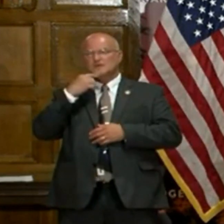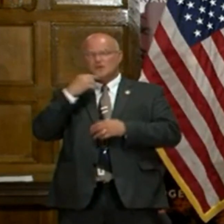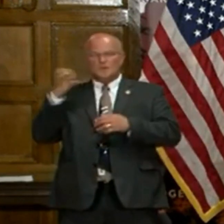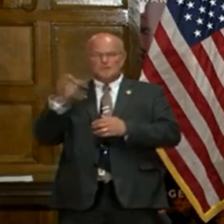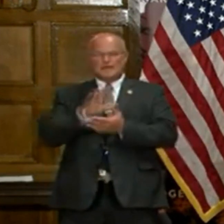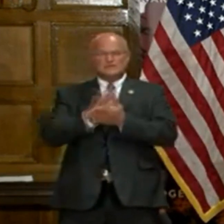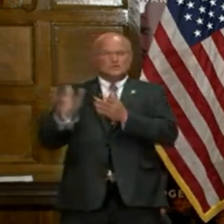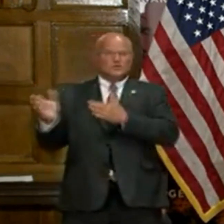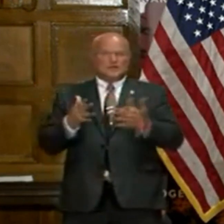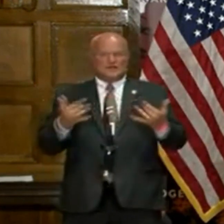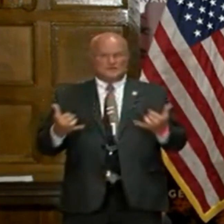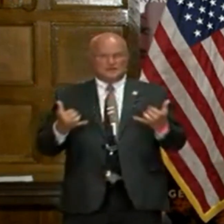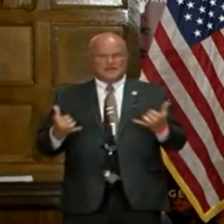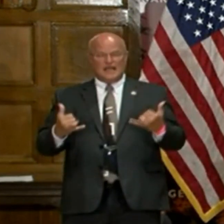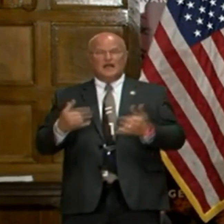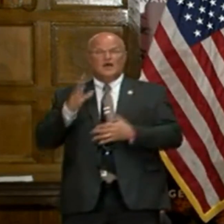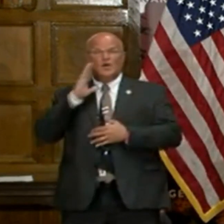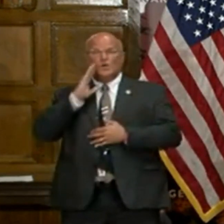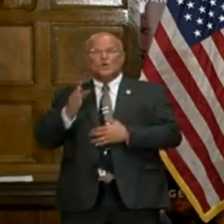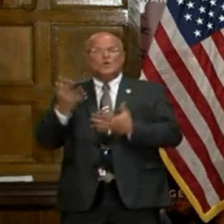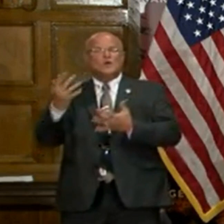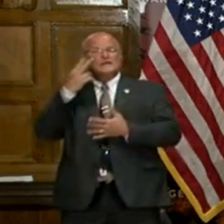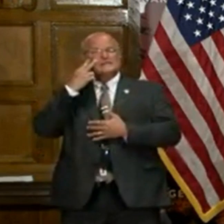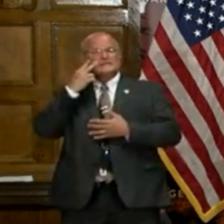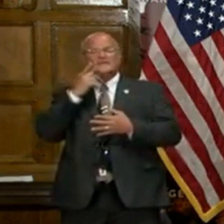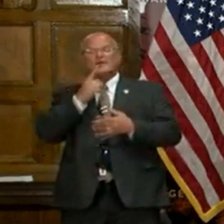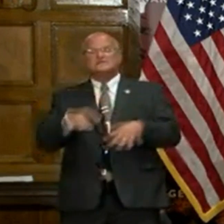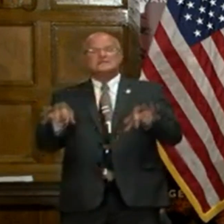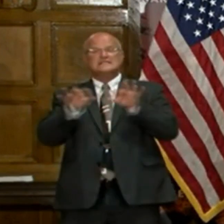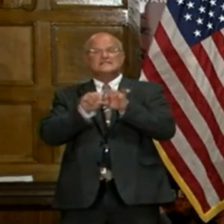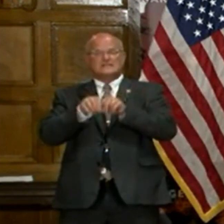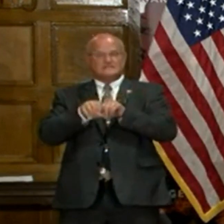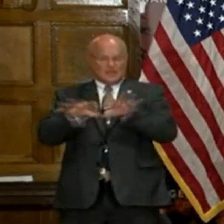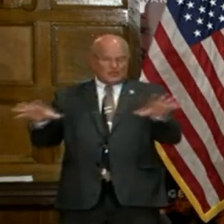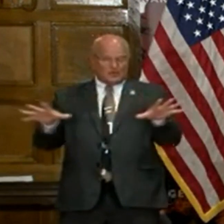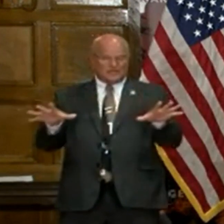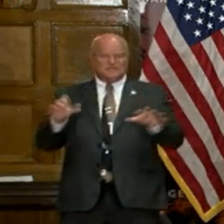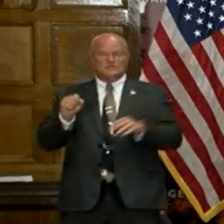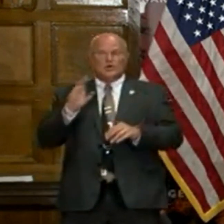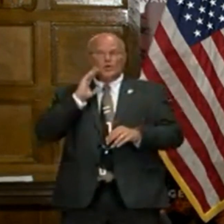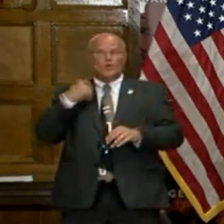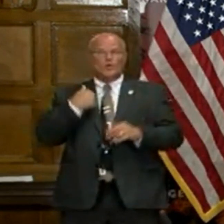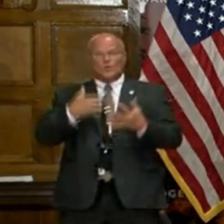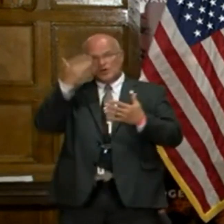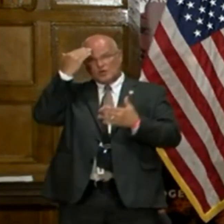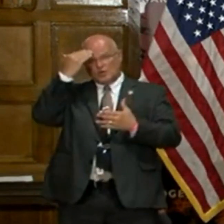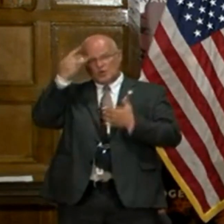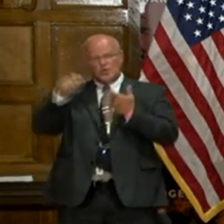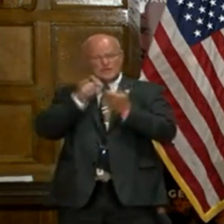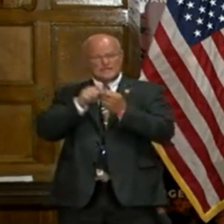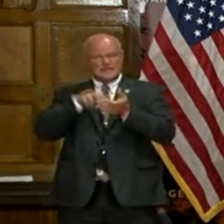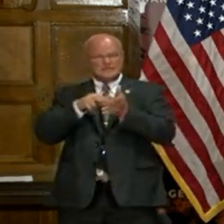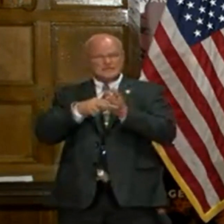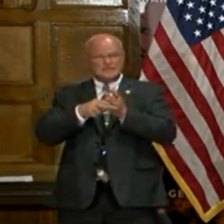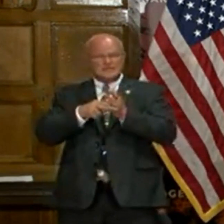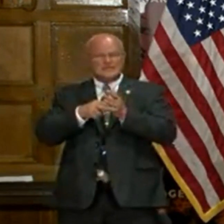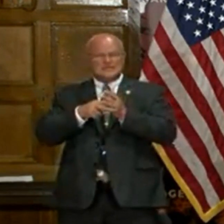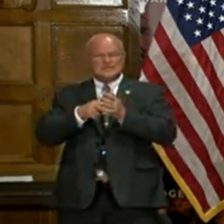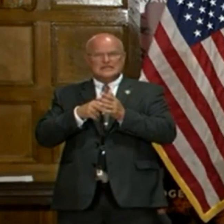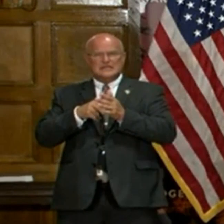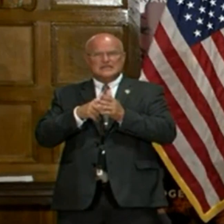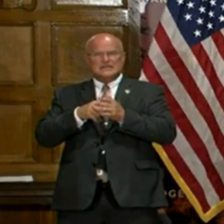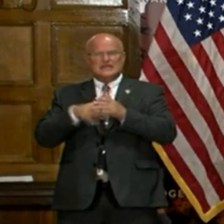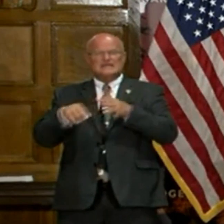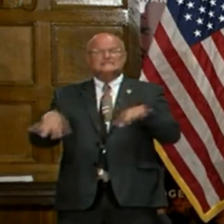to school plan for now and, quote, wait and see if there are significant outbreaks. So what we want to know, what exactly constitutes as